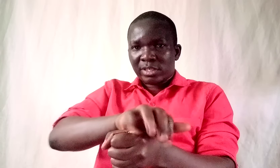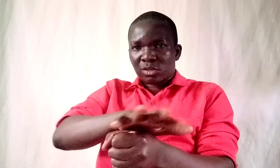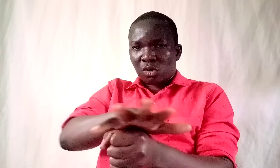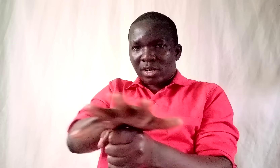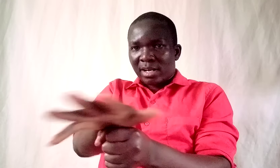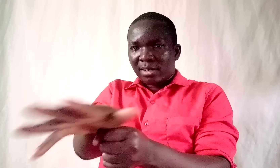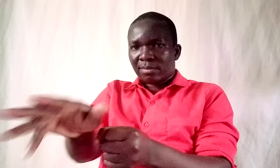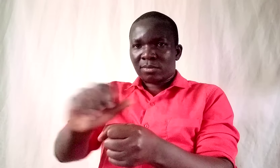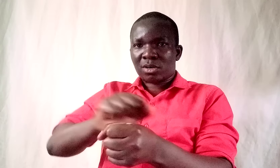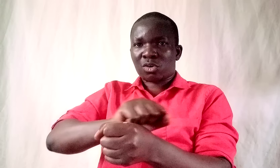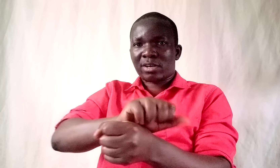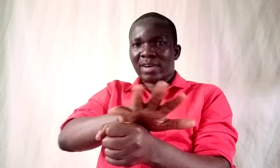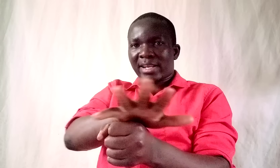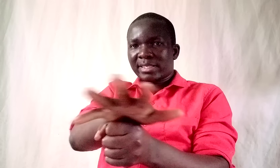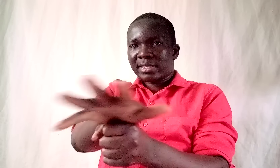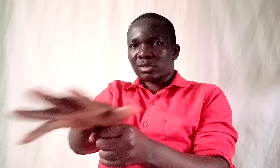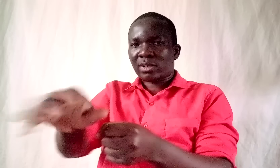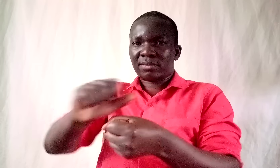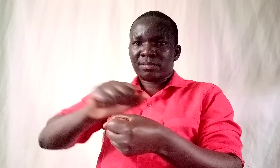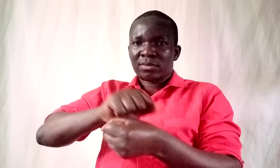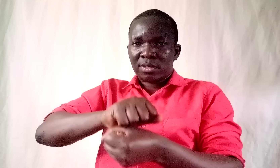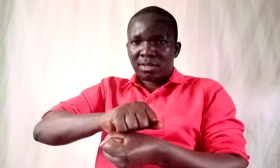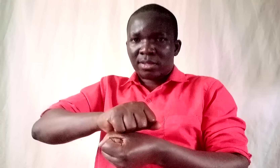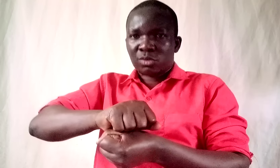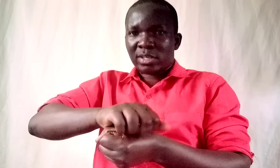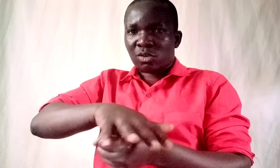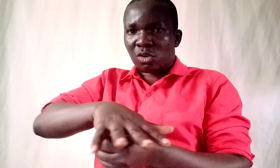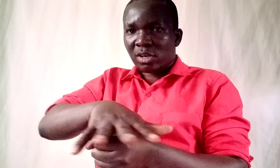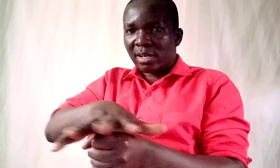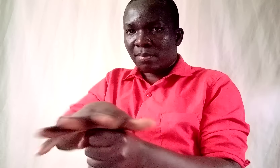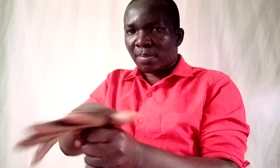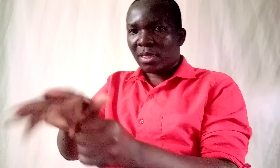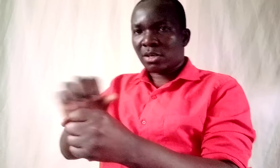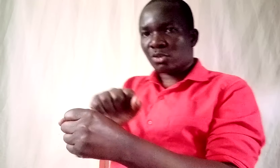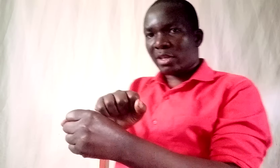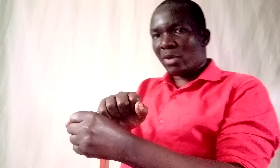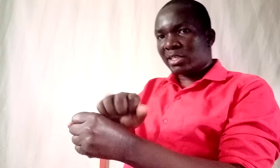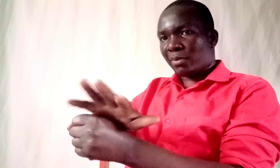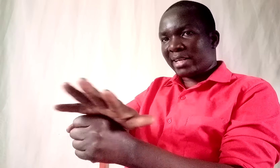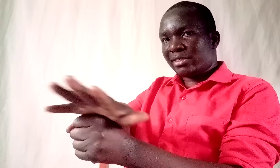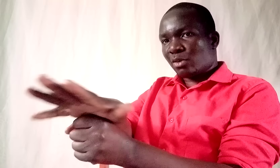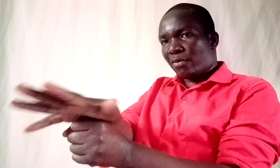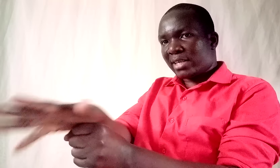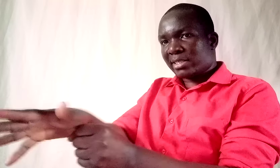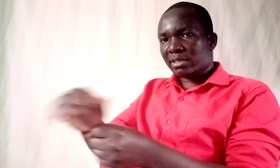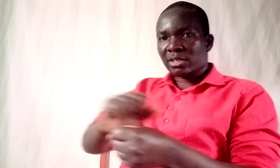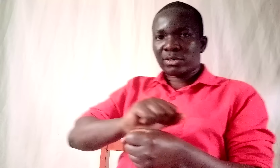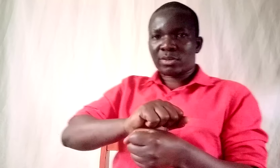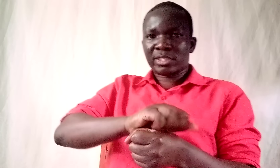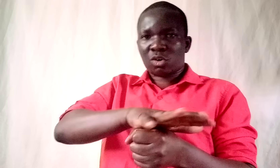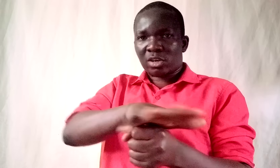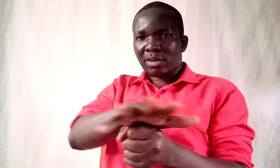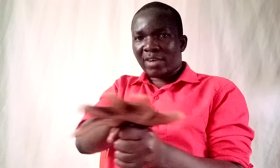is corona. Coronavirus. This one. This one is corona. So the way it spreads so fast. So this is